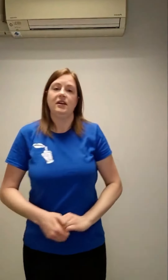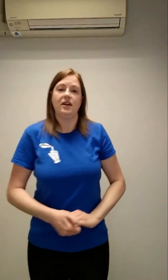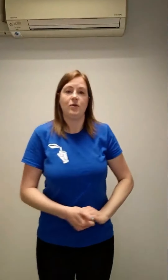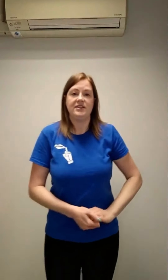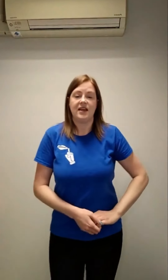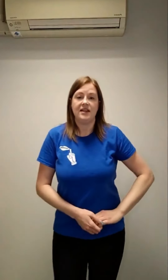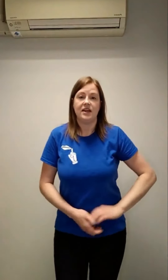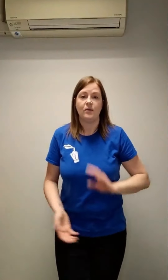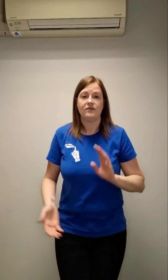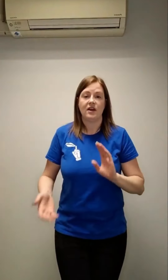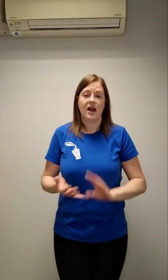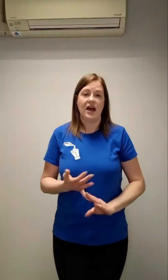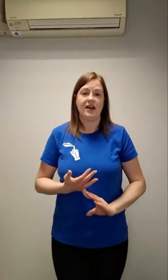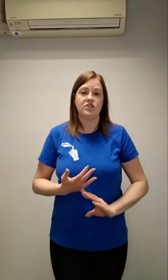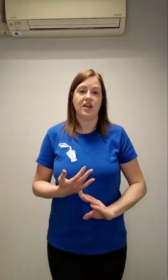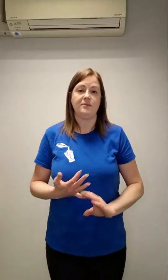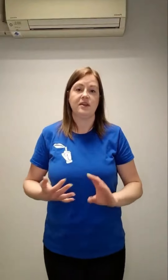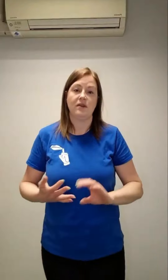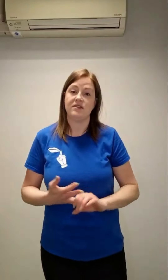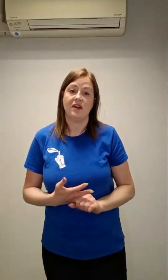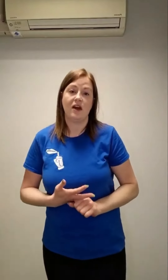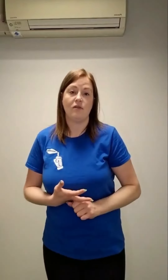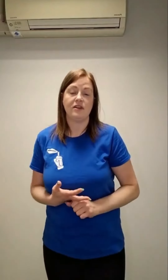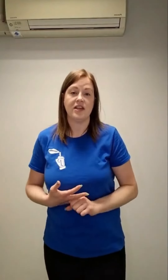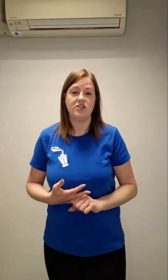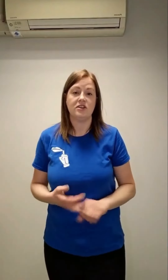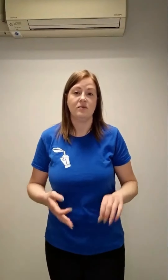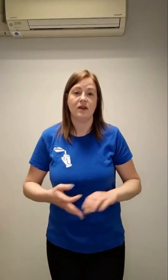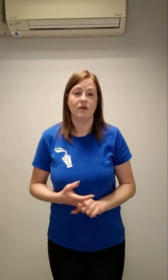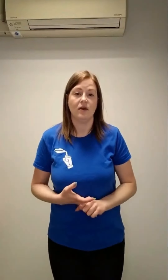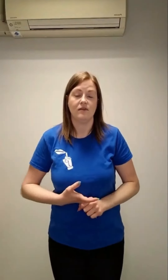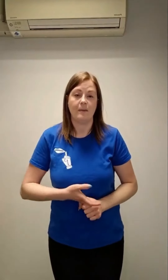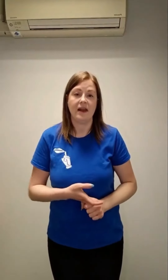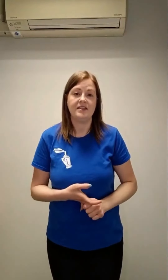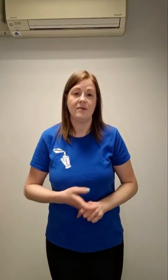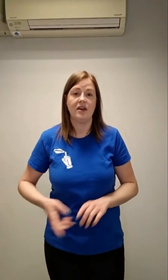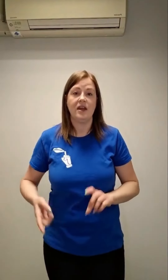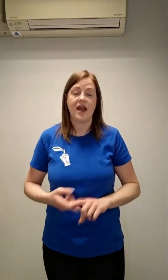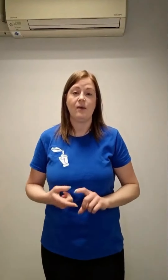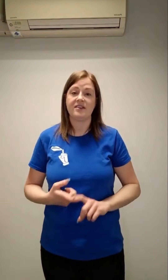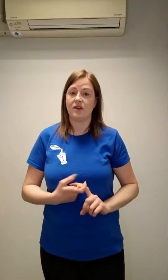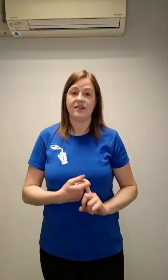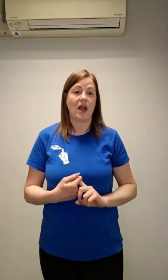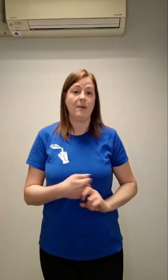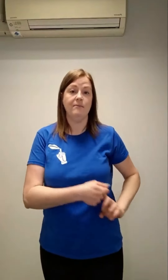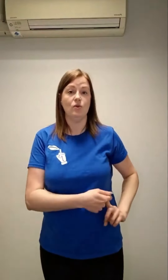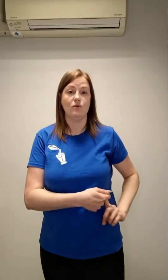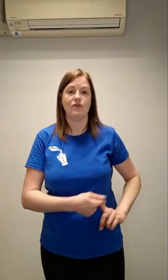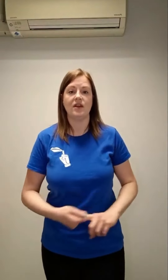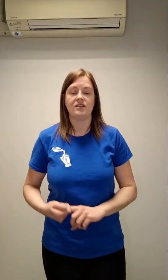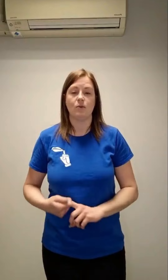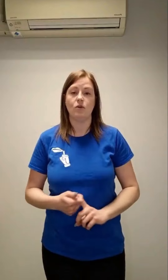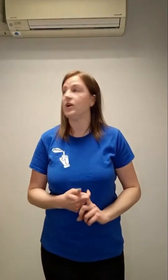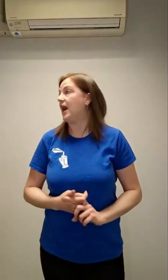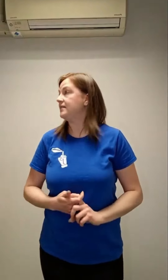Like we said, we've done our hand shapes, we've done our orientation, we have gone over our placement. Now our signs can move. So we'll look at some